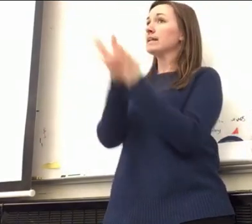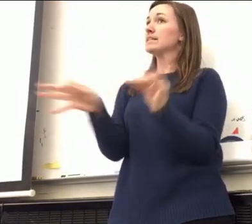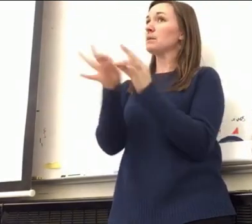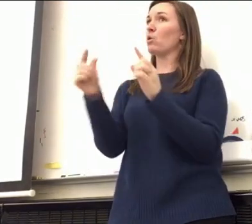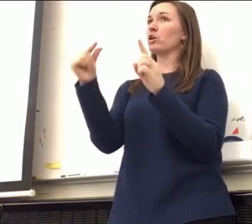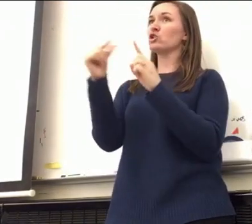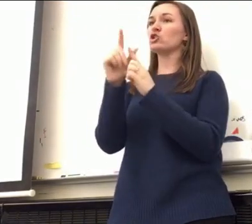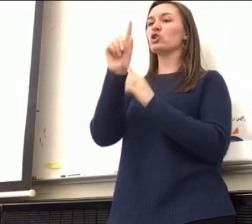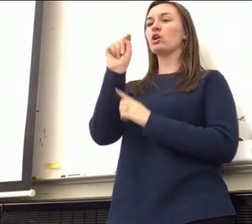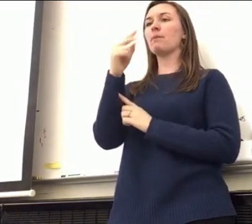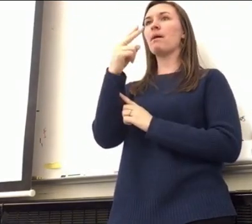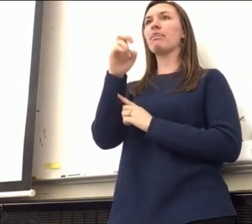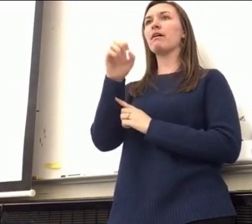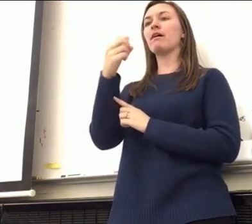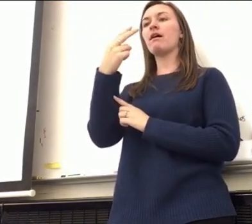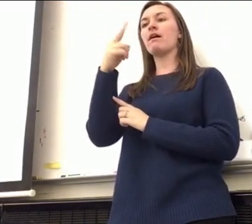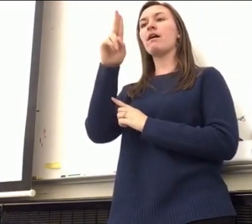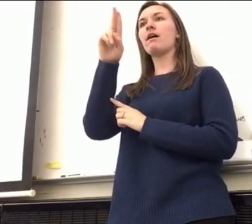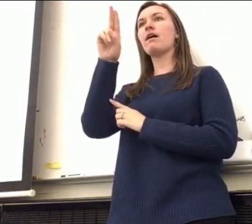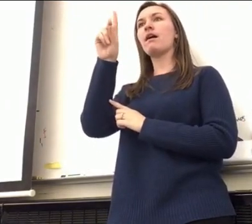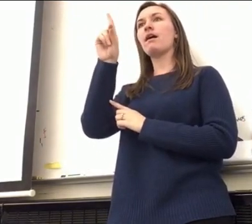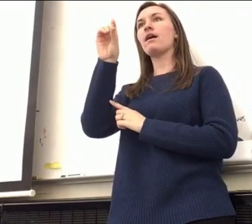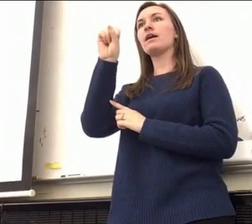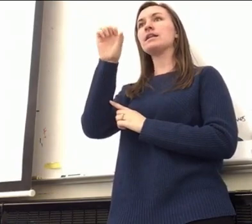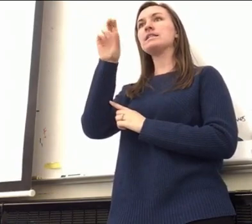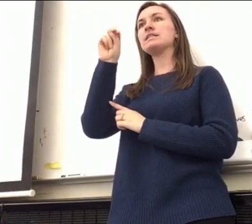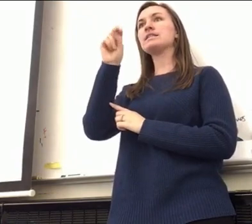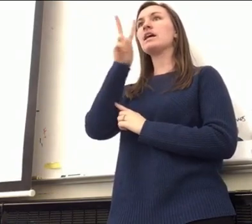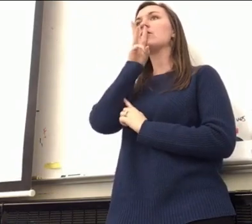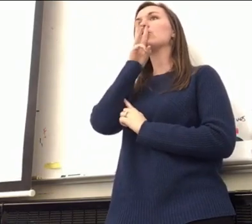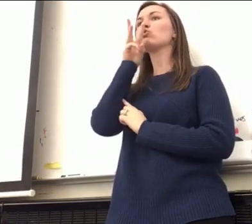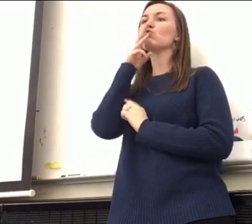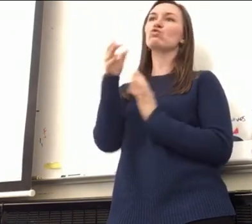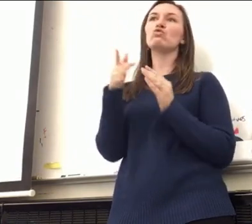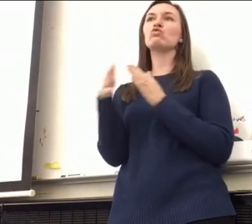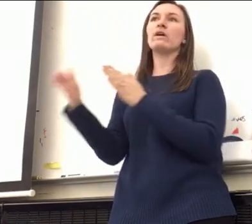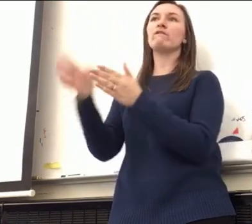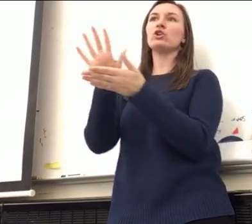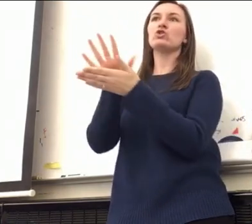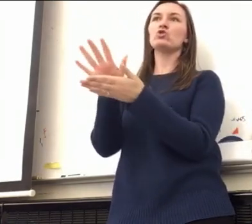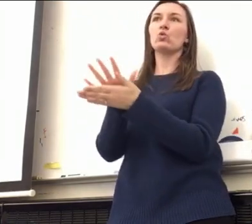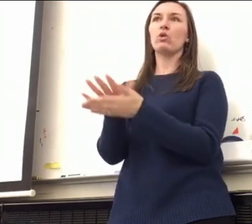the Hudson River School. So again, if you will star Hudson River School.